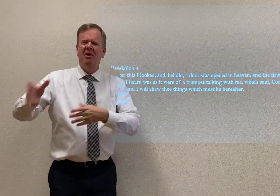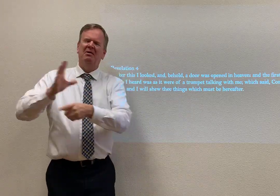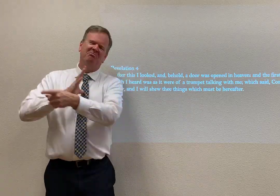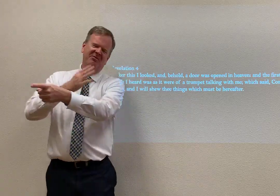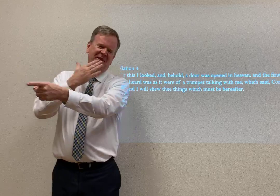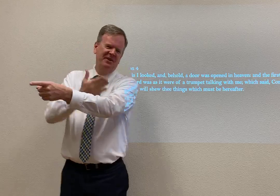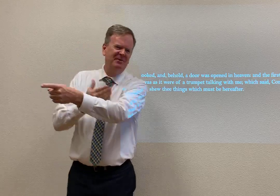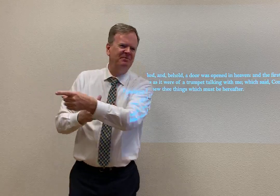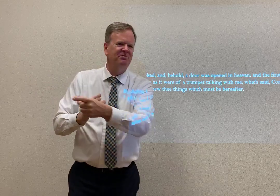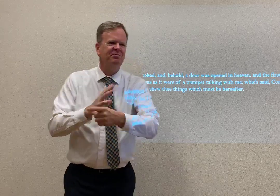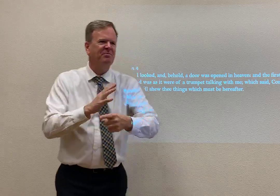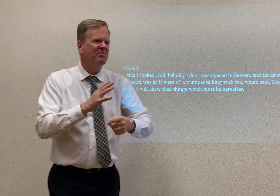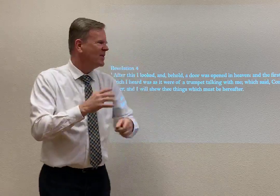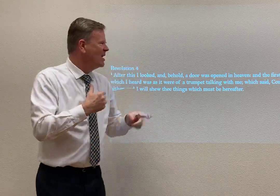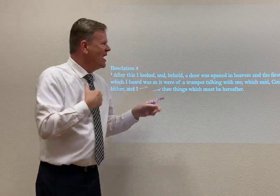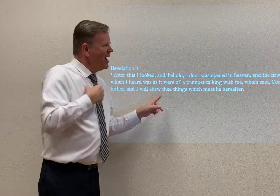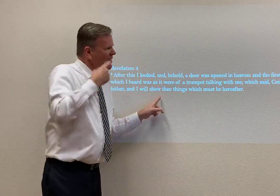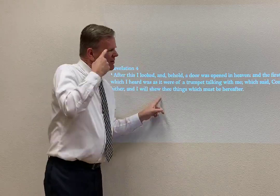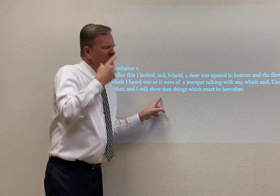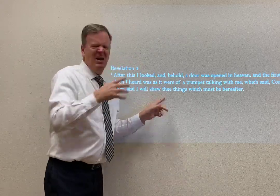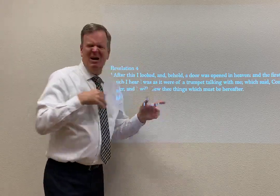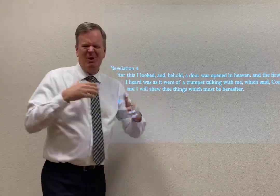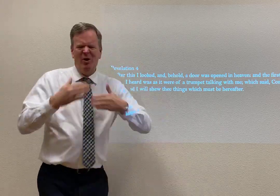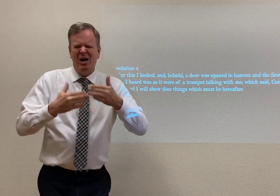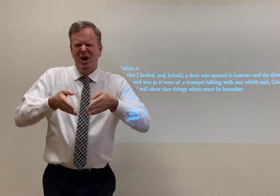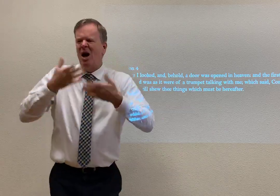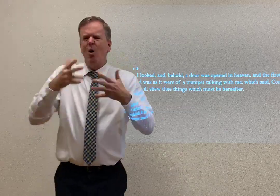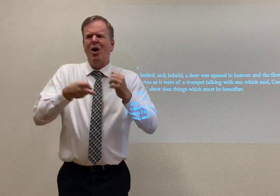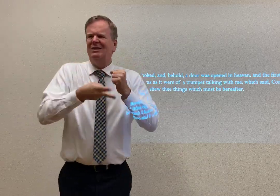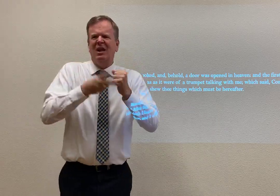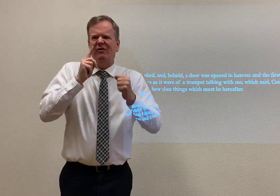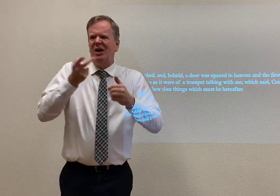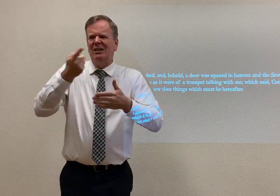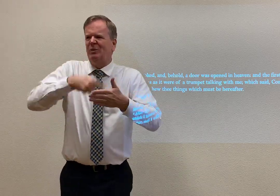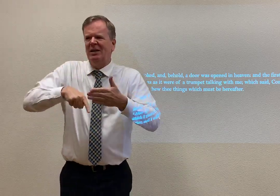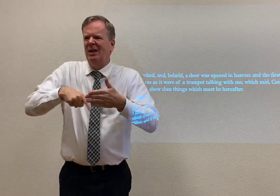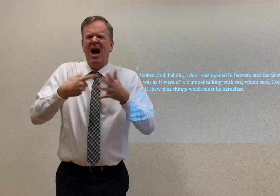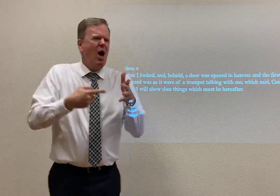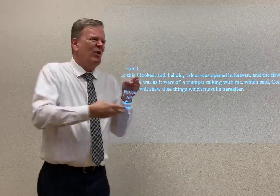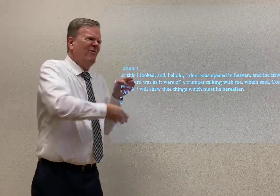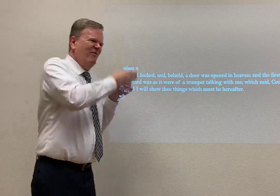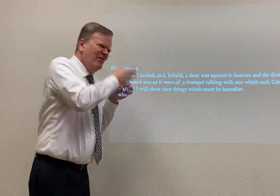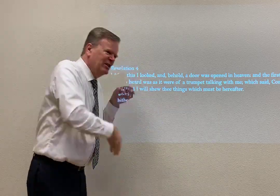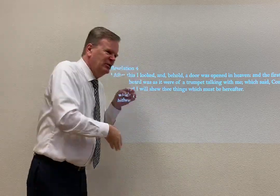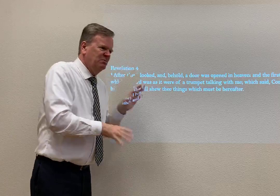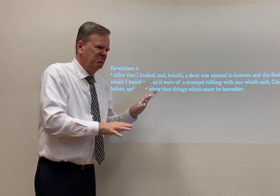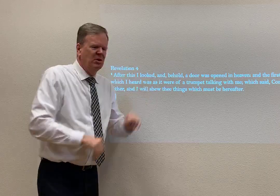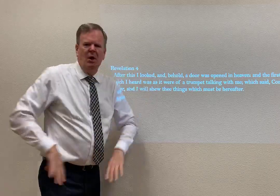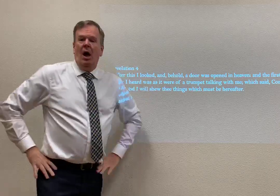11:42. Someone saying it doesn't matter. Okay. I think I'm gonna keep going. I don't want to save this for next week. I want to finish this.